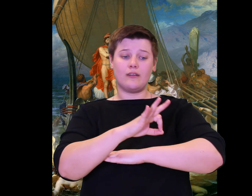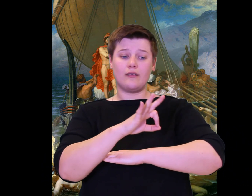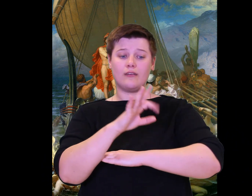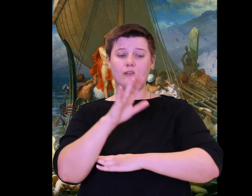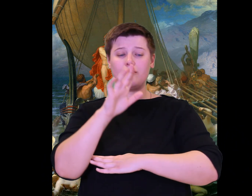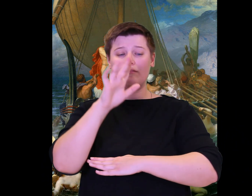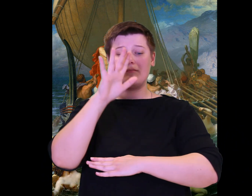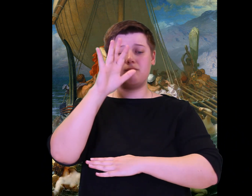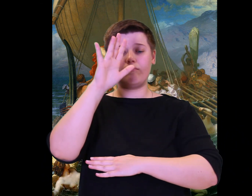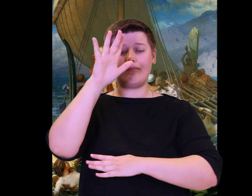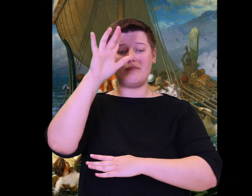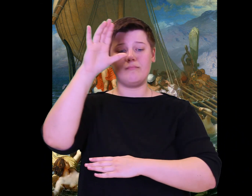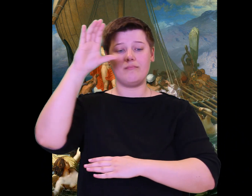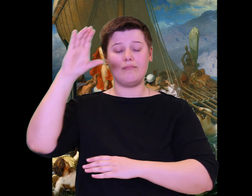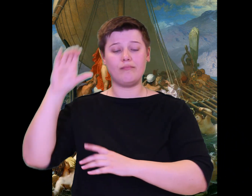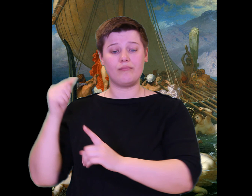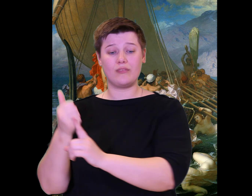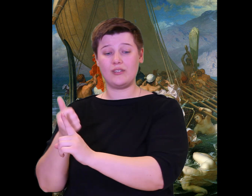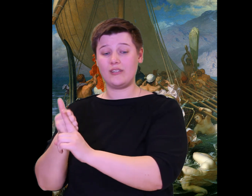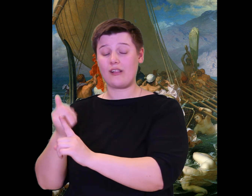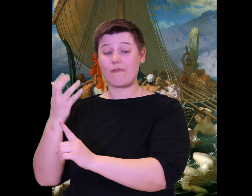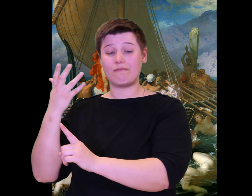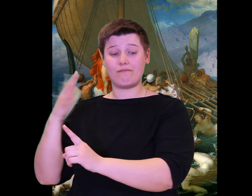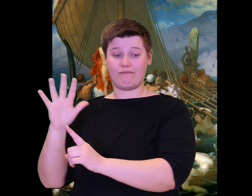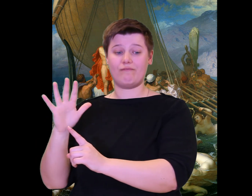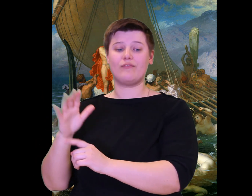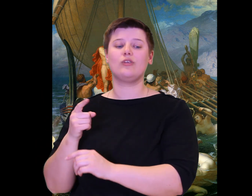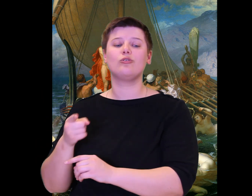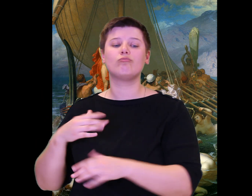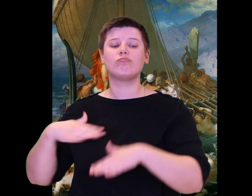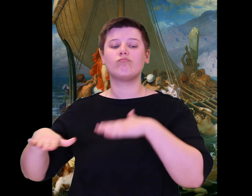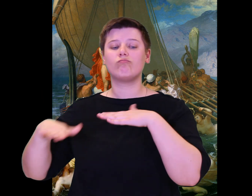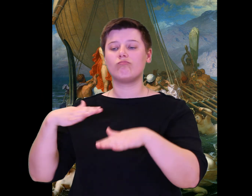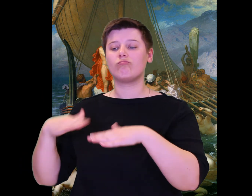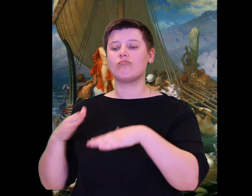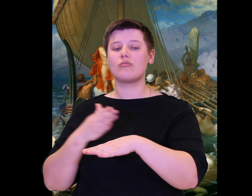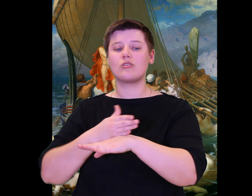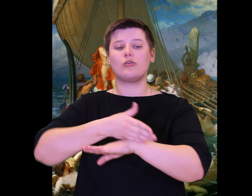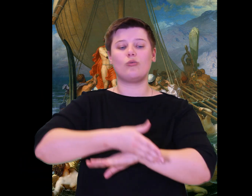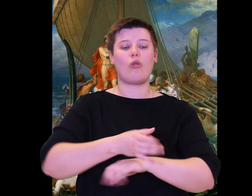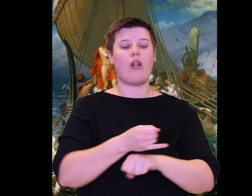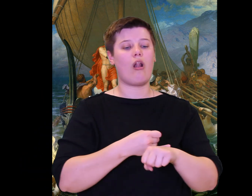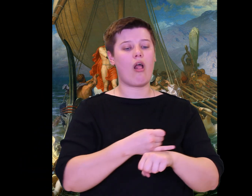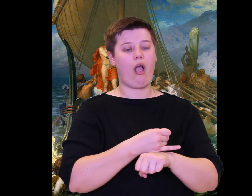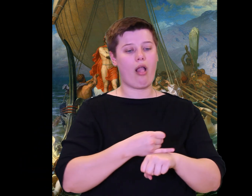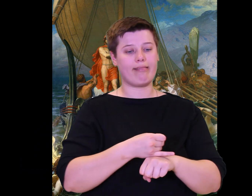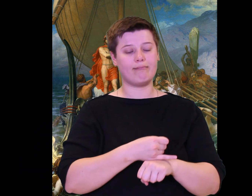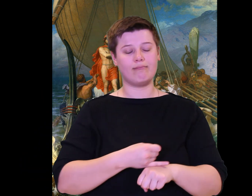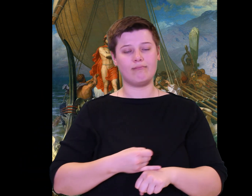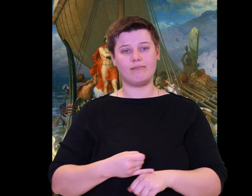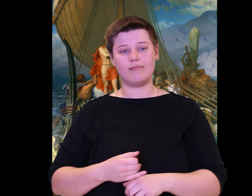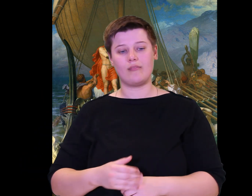The golden throne of dawn was riding up the sky as Circe concluded, and she strode across her